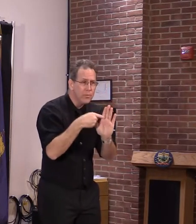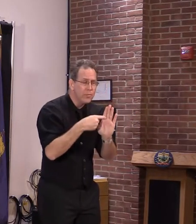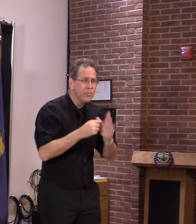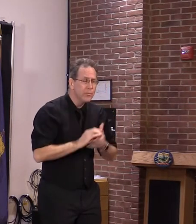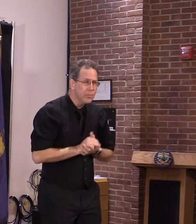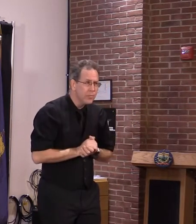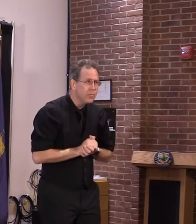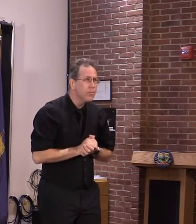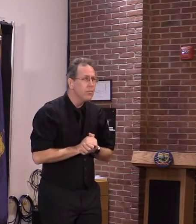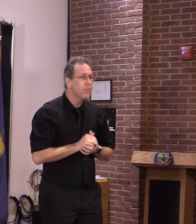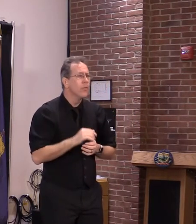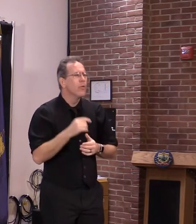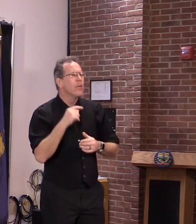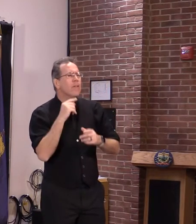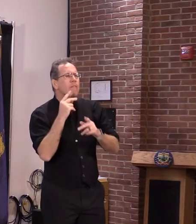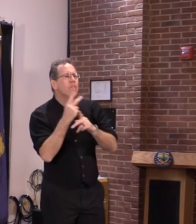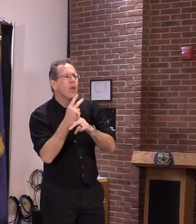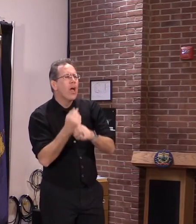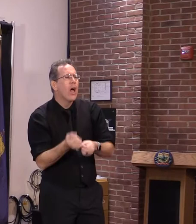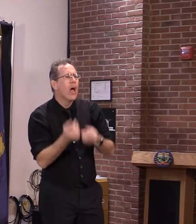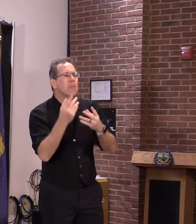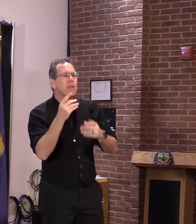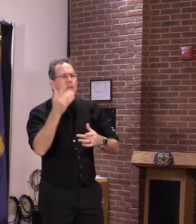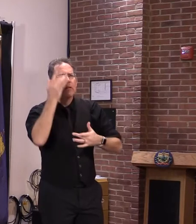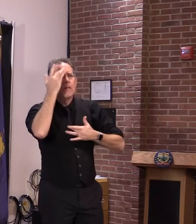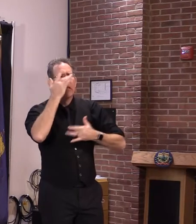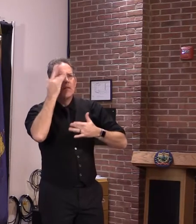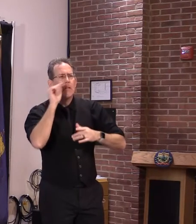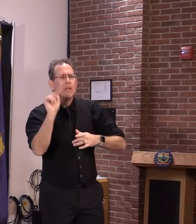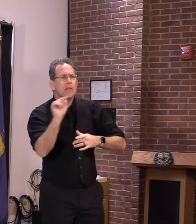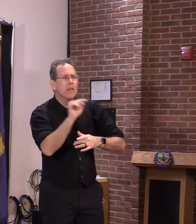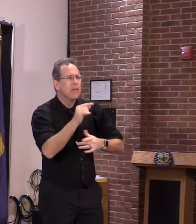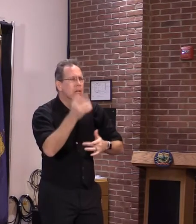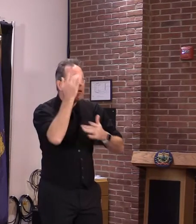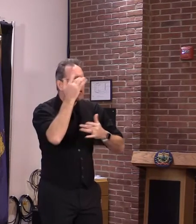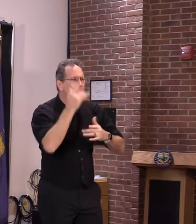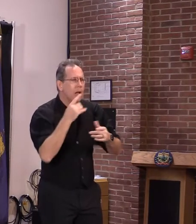ascertaining the level of illness and symptomatology that the high school